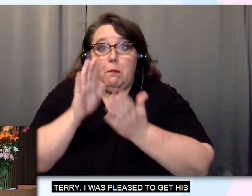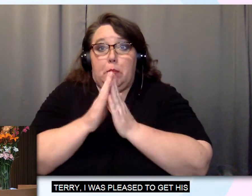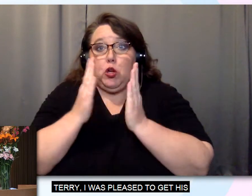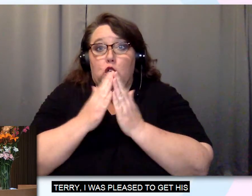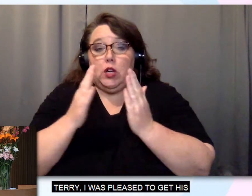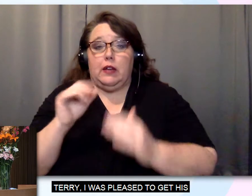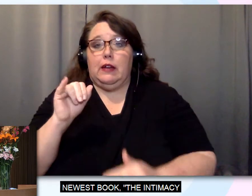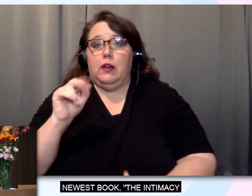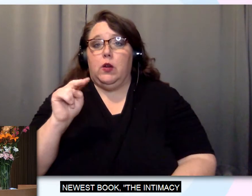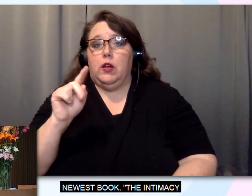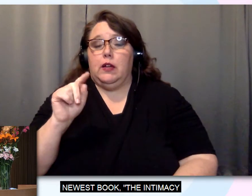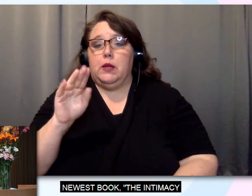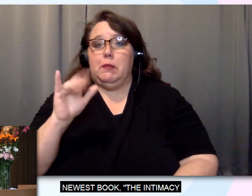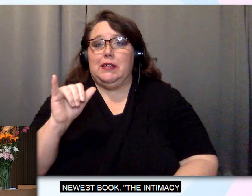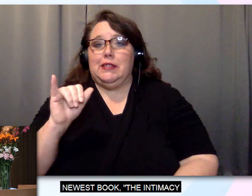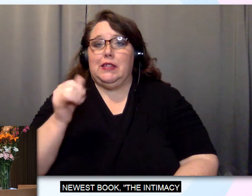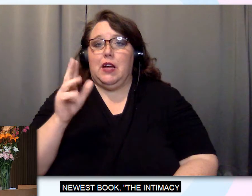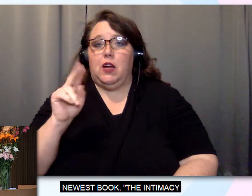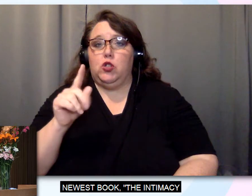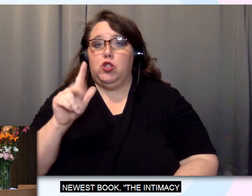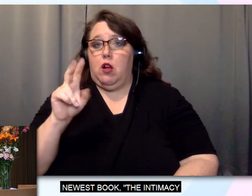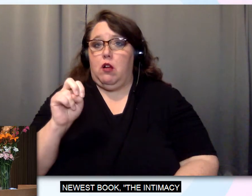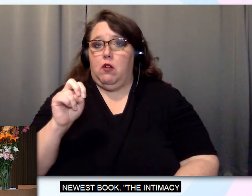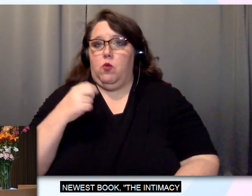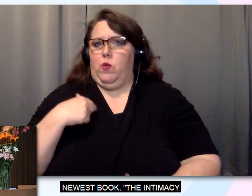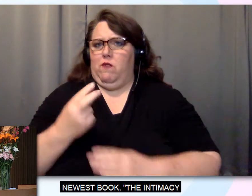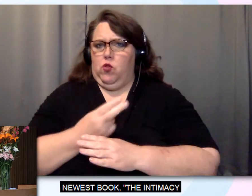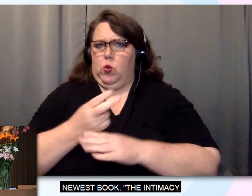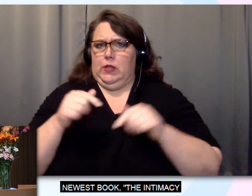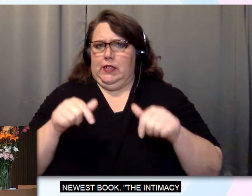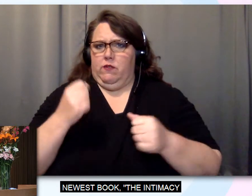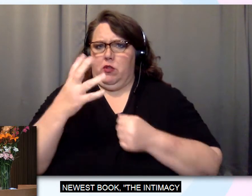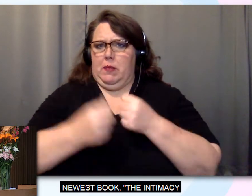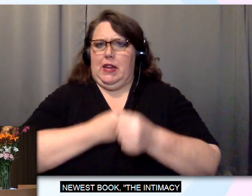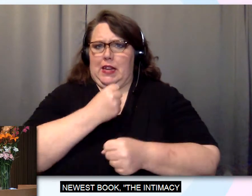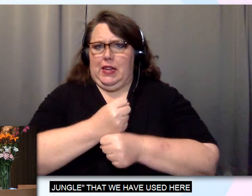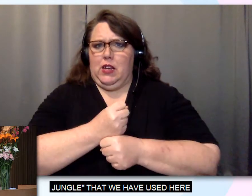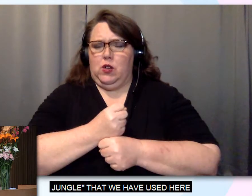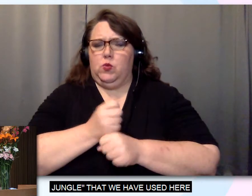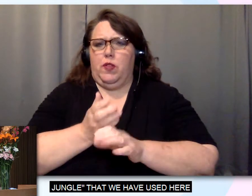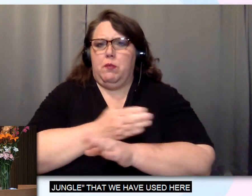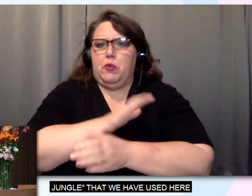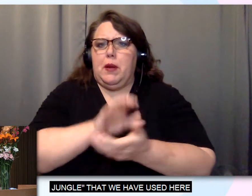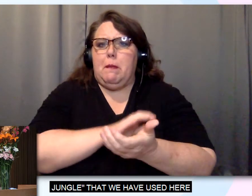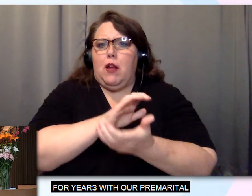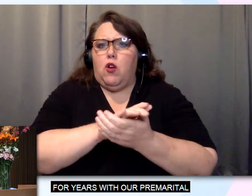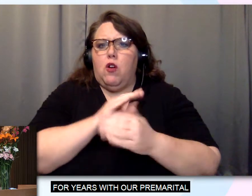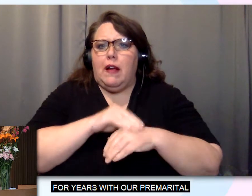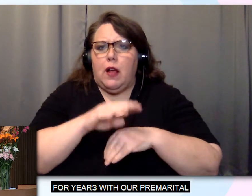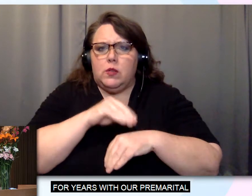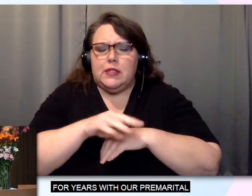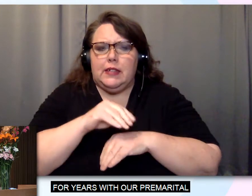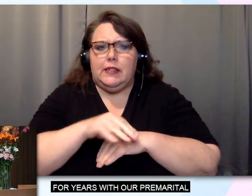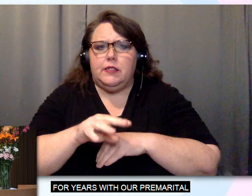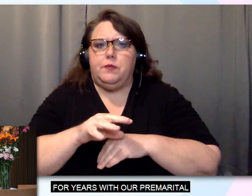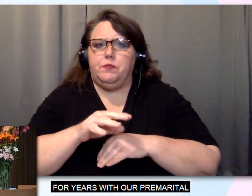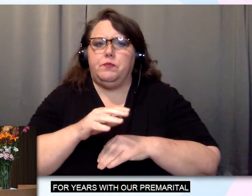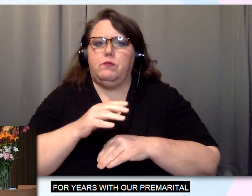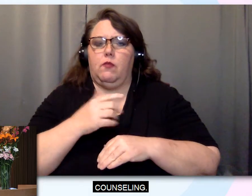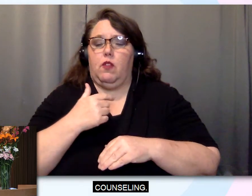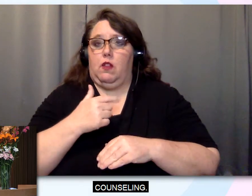his newest book, The Intimacy Jungle, that we have used here for years with our premarital counseling,